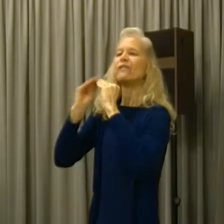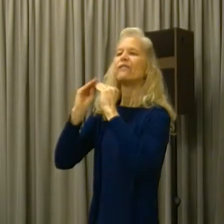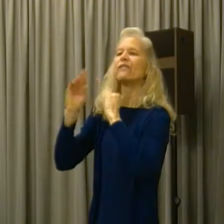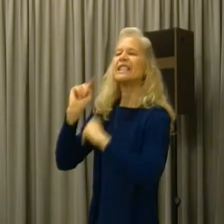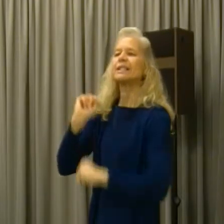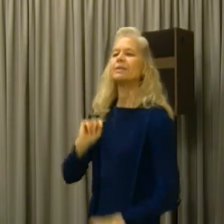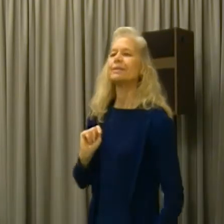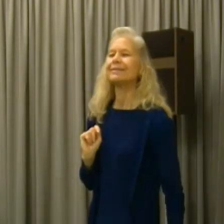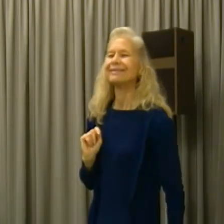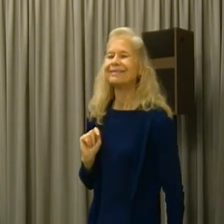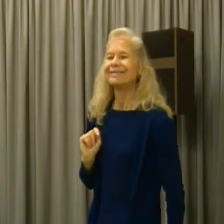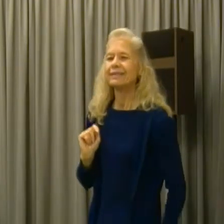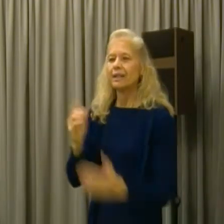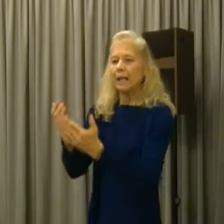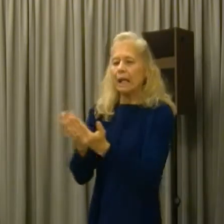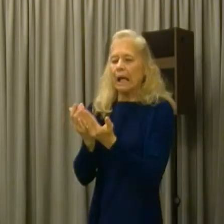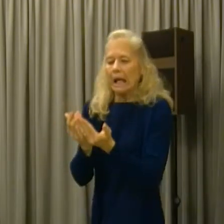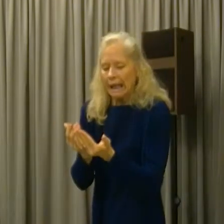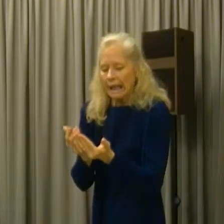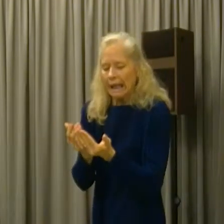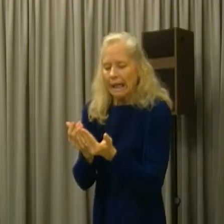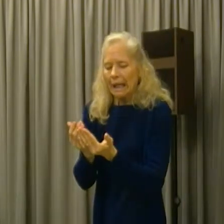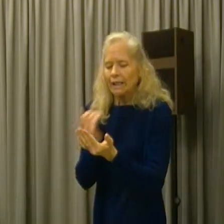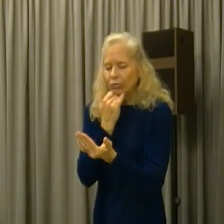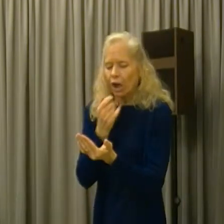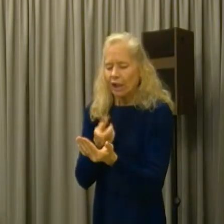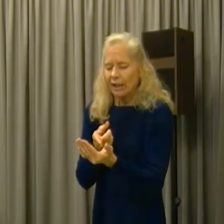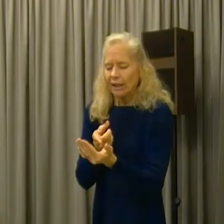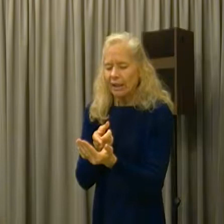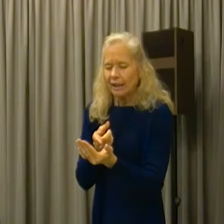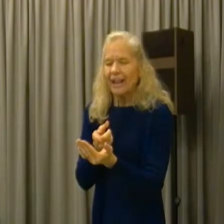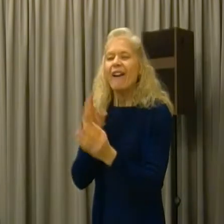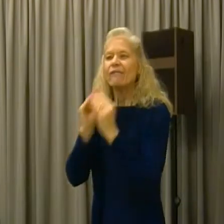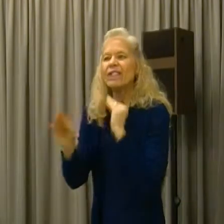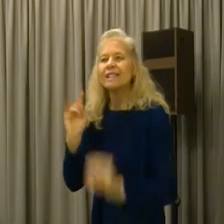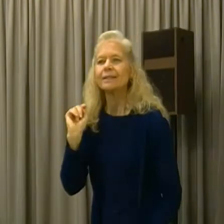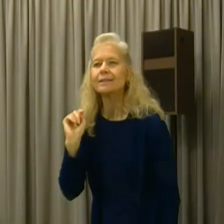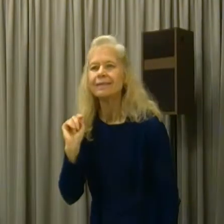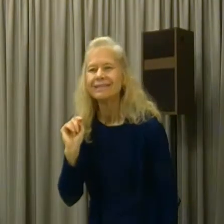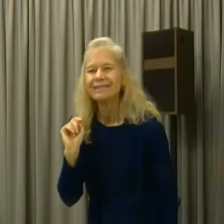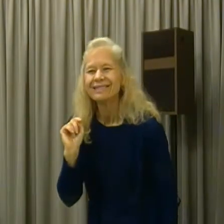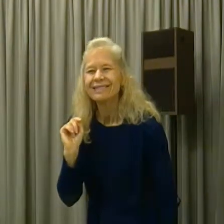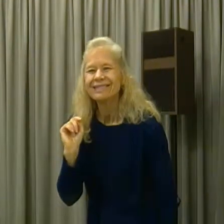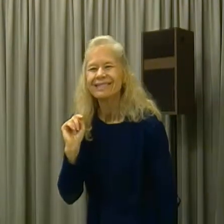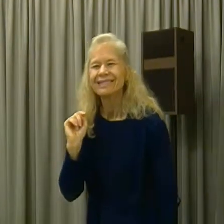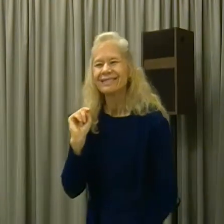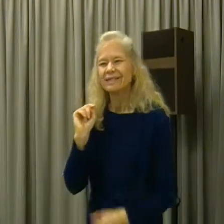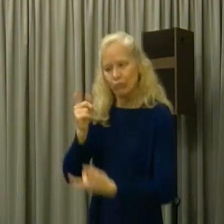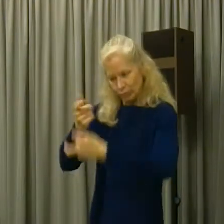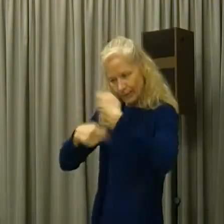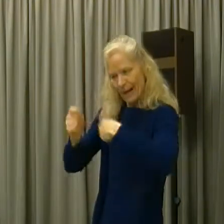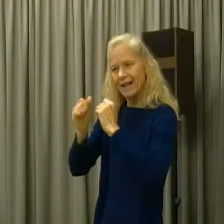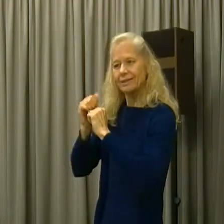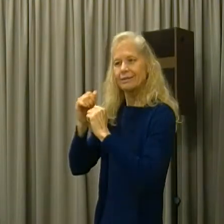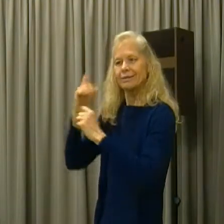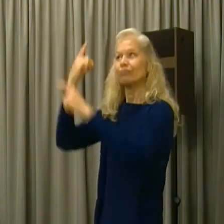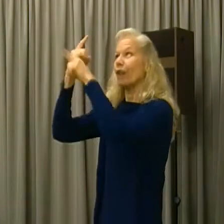running over. So every believer can give by faith what God calls them to give. Just give by faith. You see, you